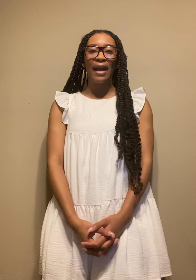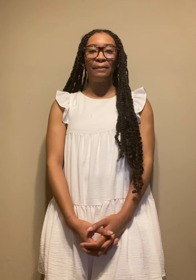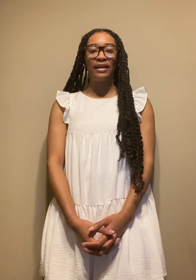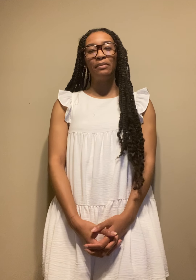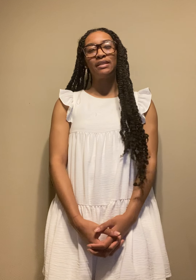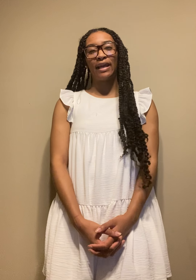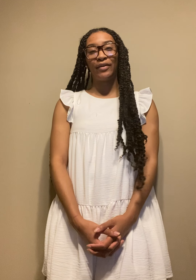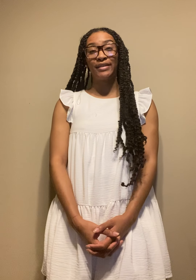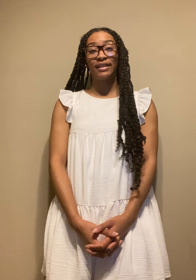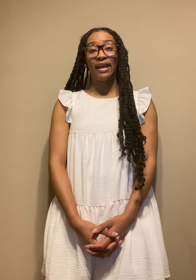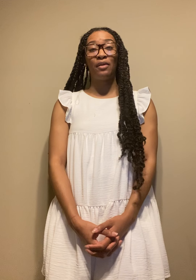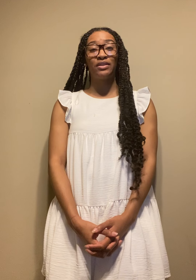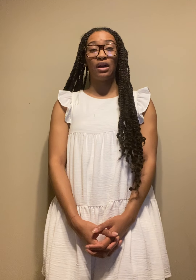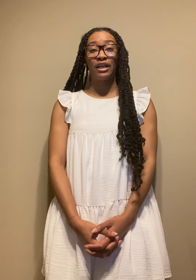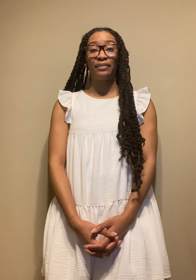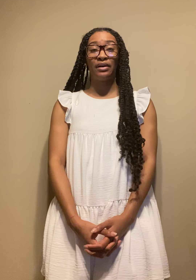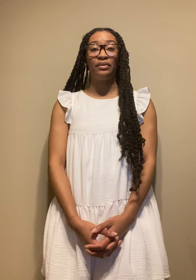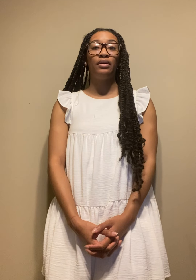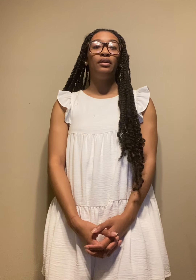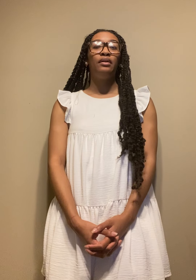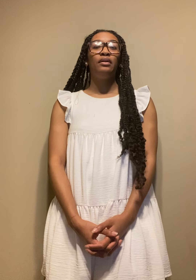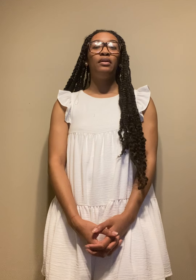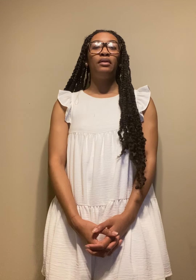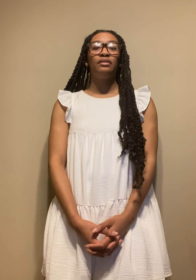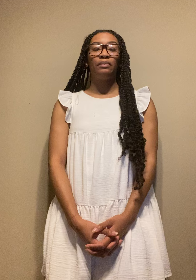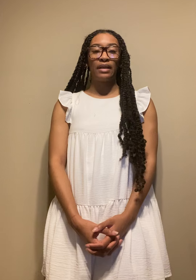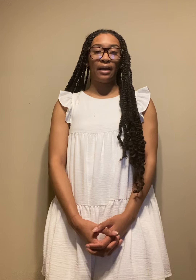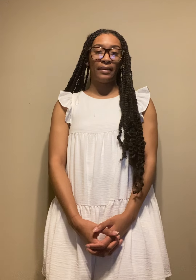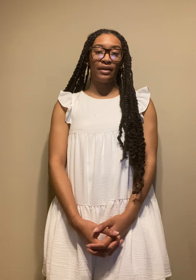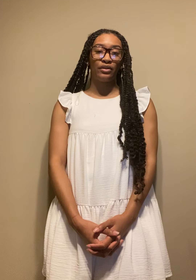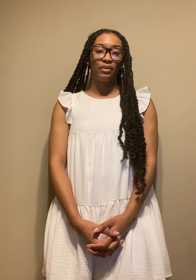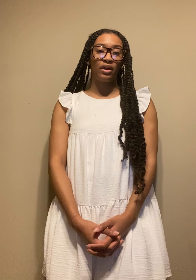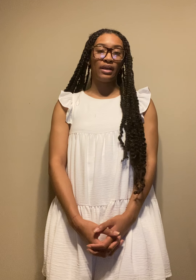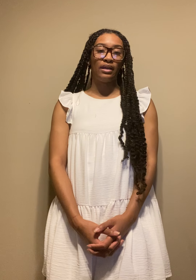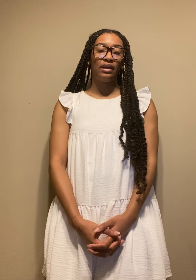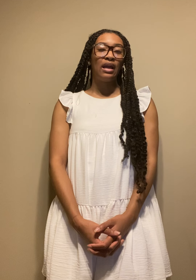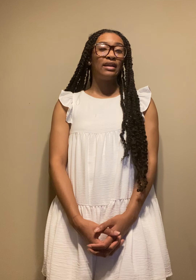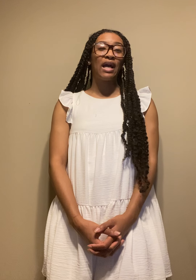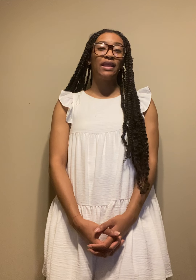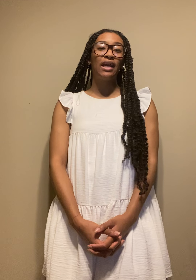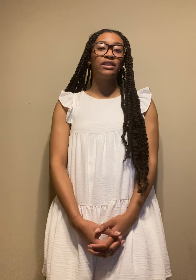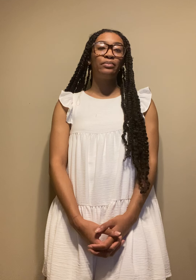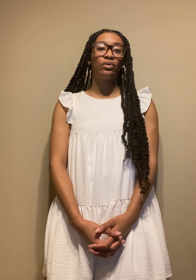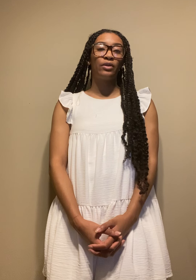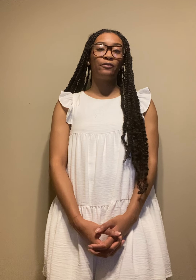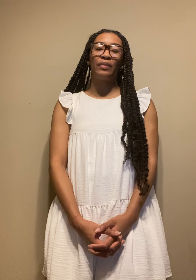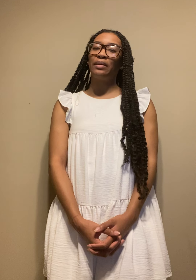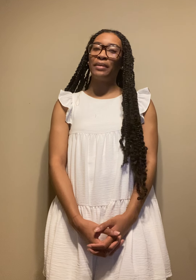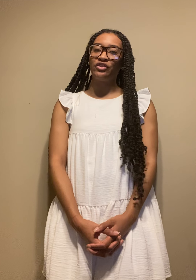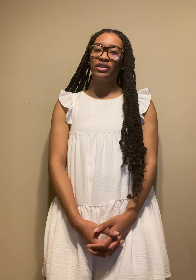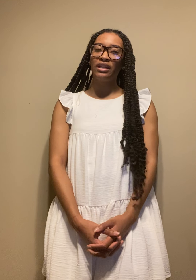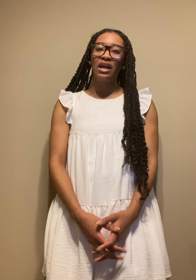Hi, my name is Erin, and today I'll be talking about the Black Panther Party. Now, I think it's important for me to mention